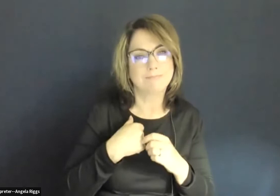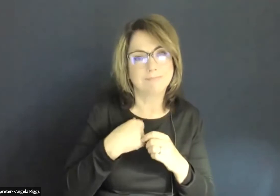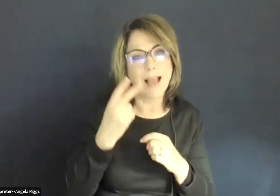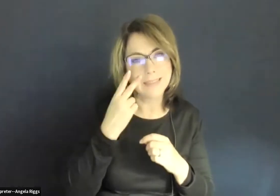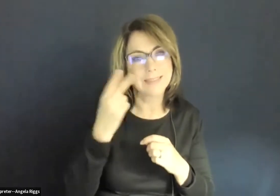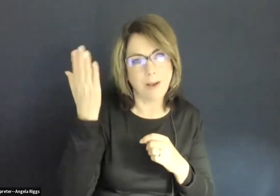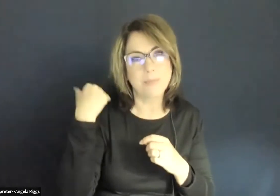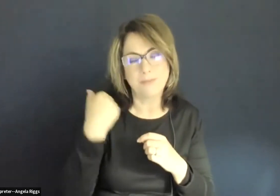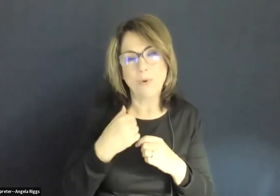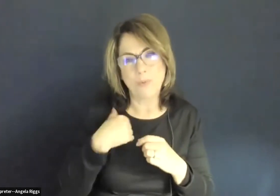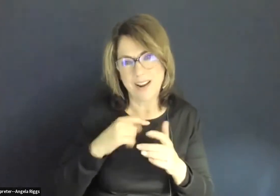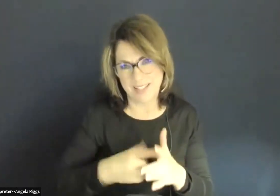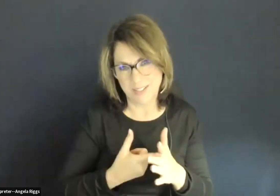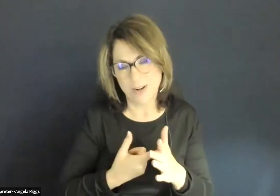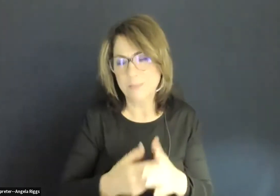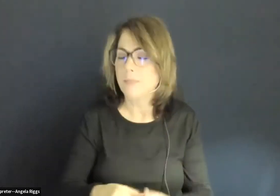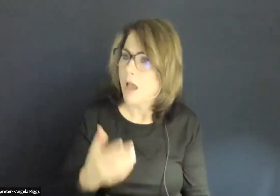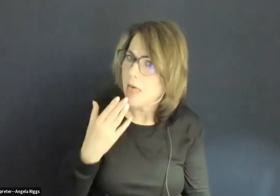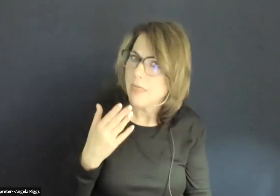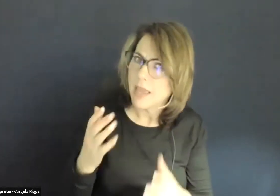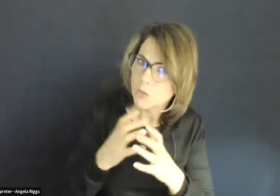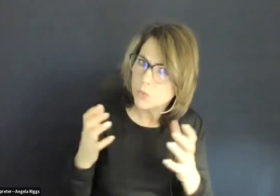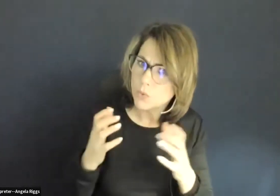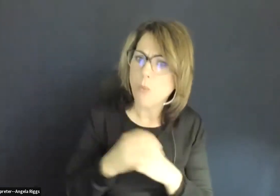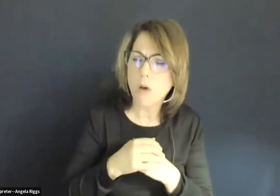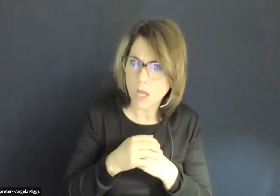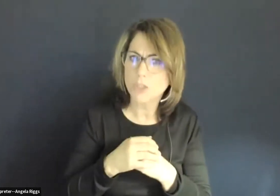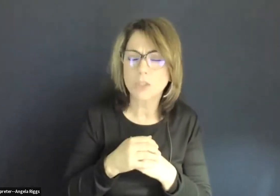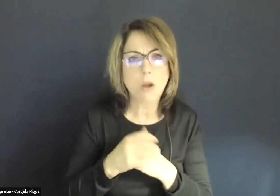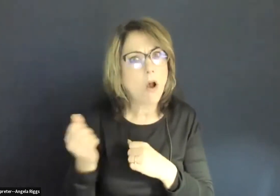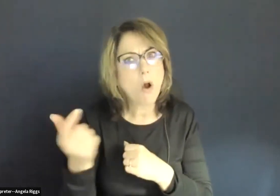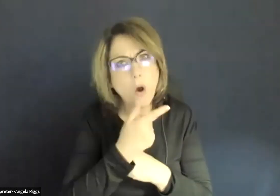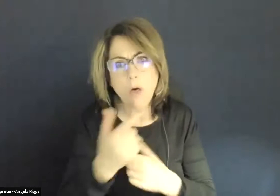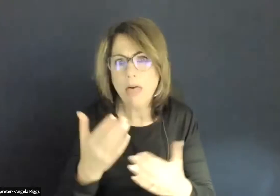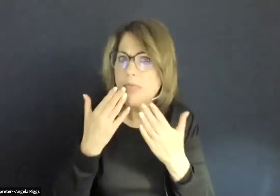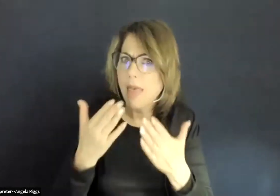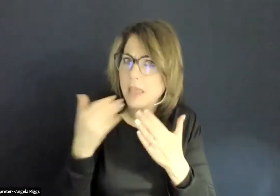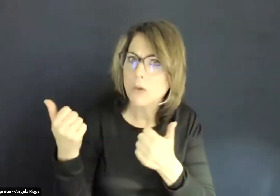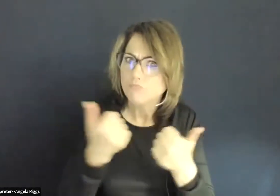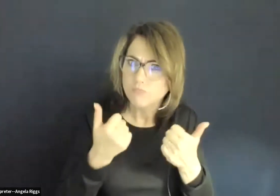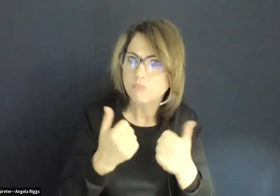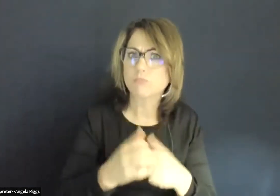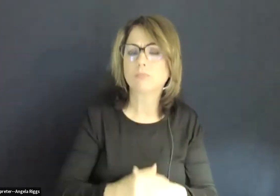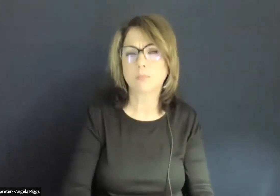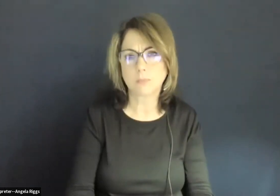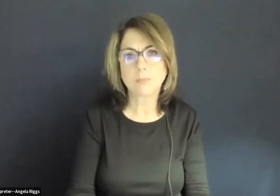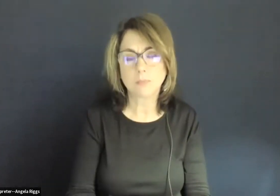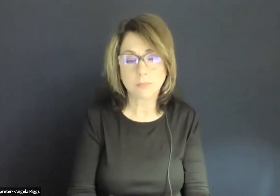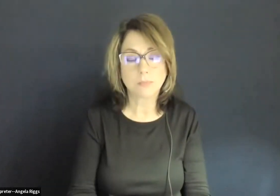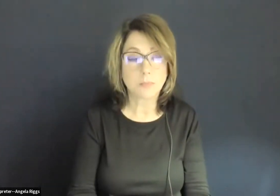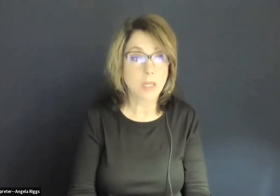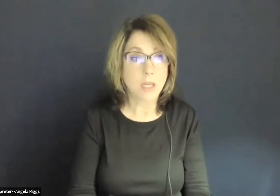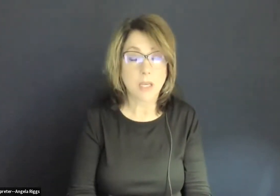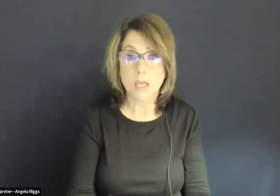started. Thank you so much for sharing. All of you, thank you. Many of you have